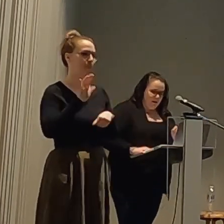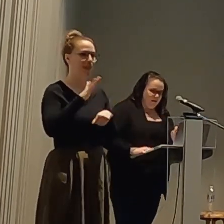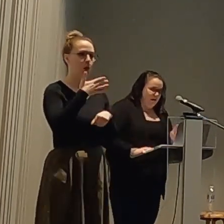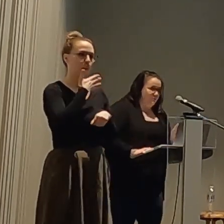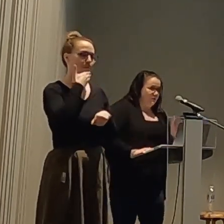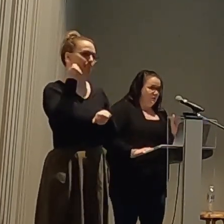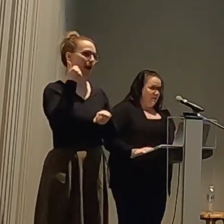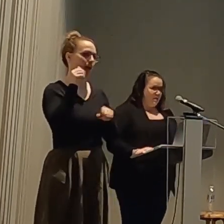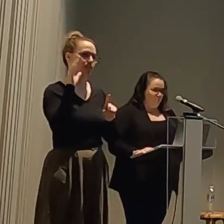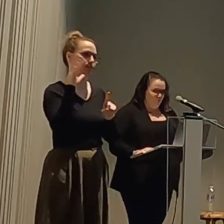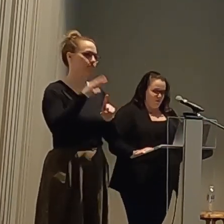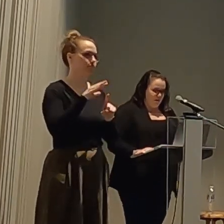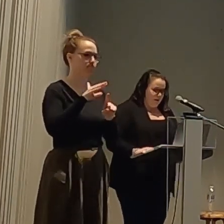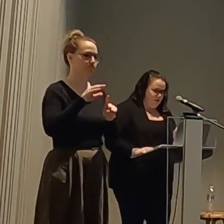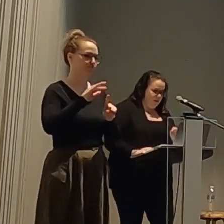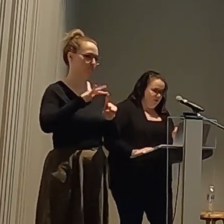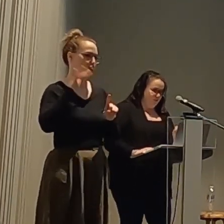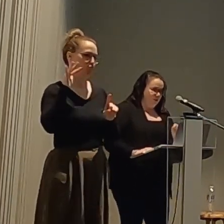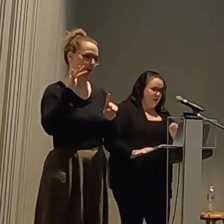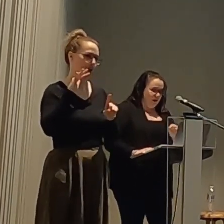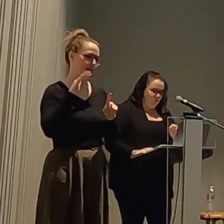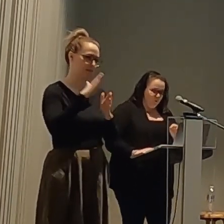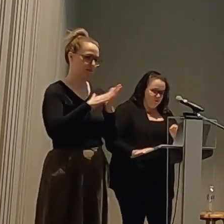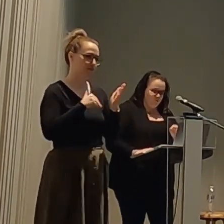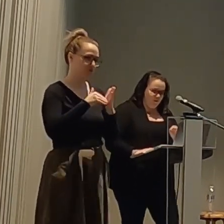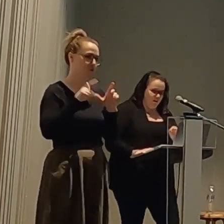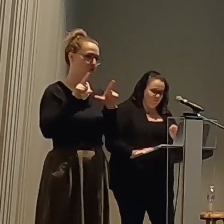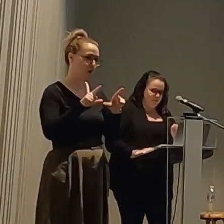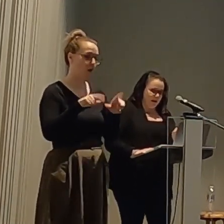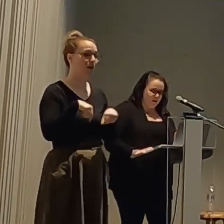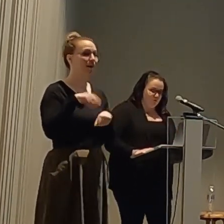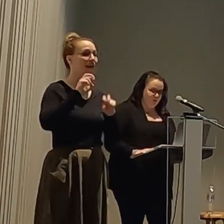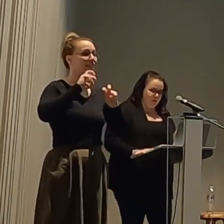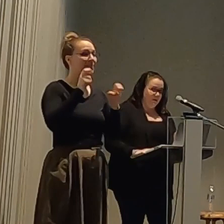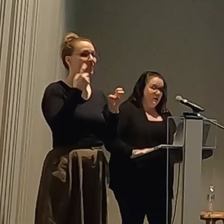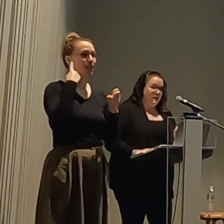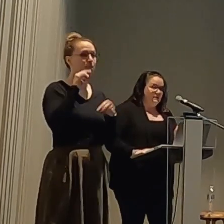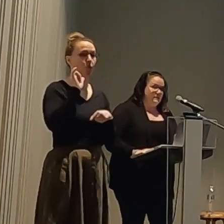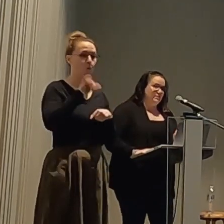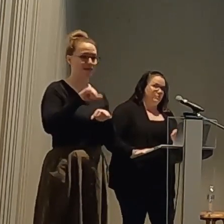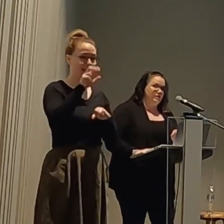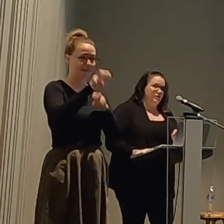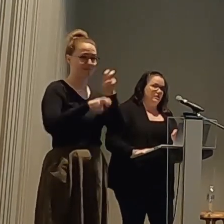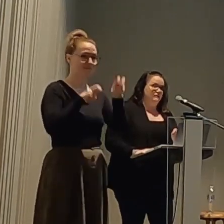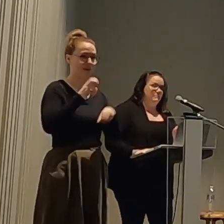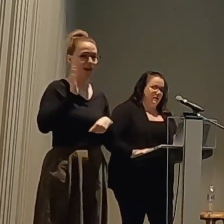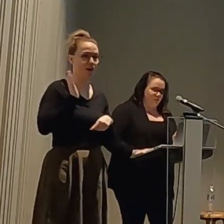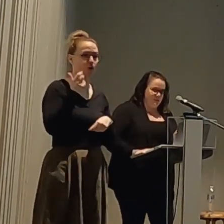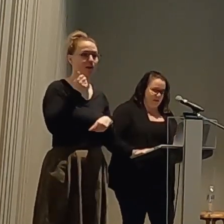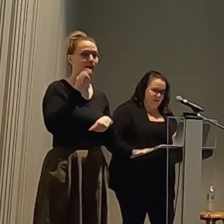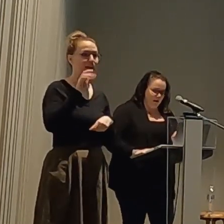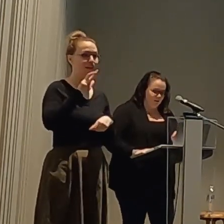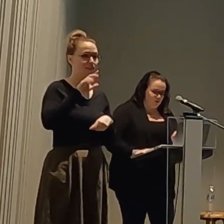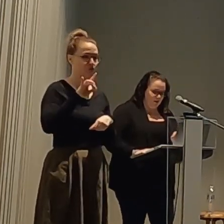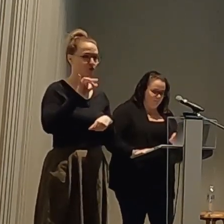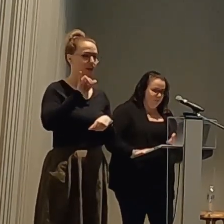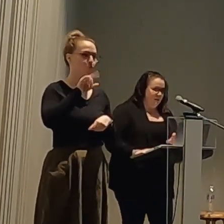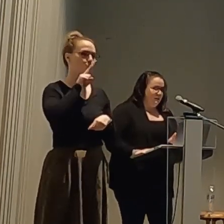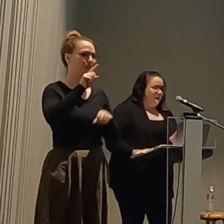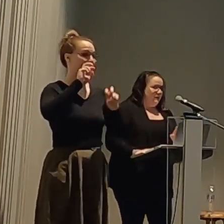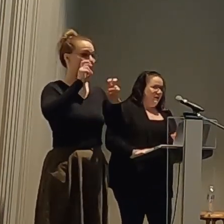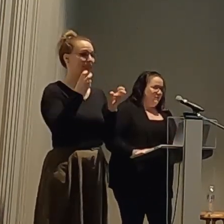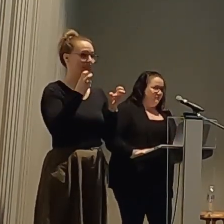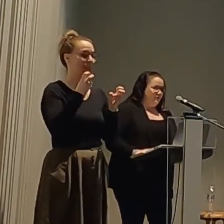brightest. Now, the theme for the 1938 World's Fair was actually a celebration of modern